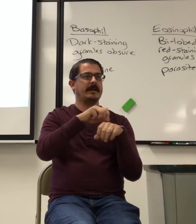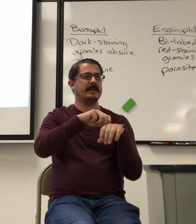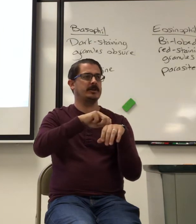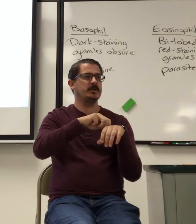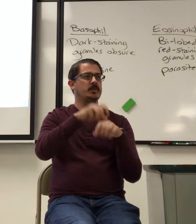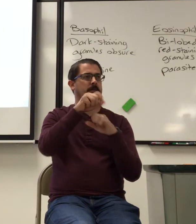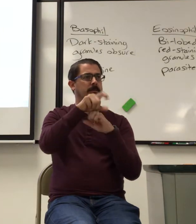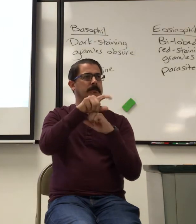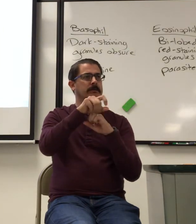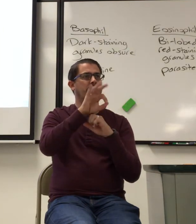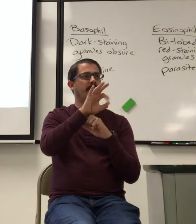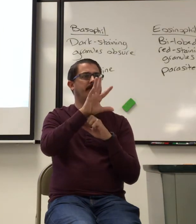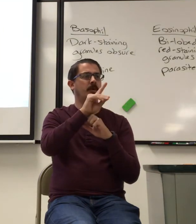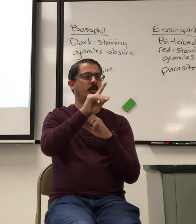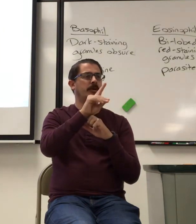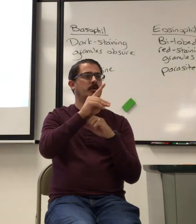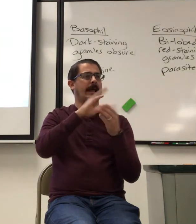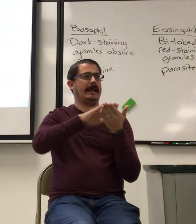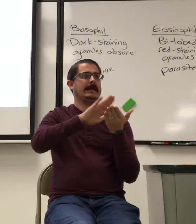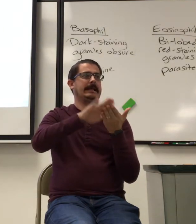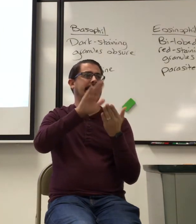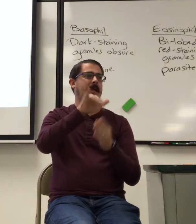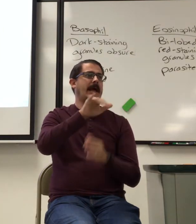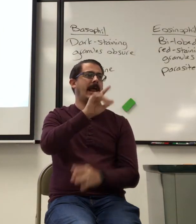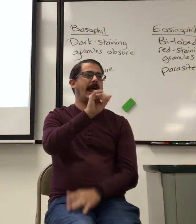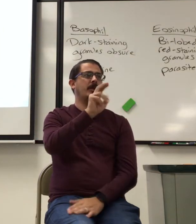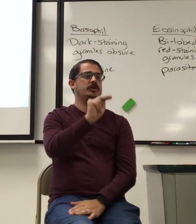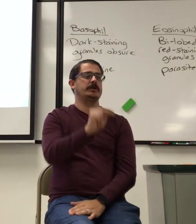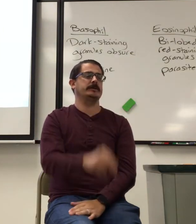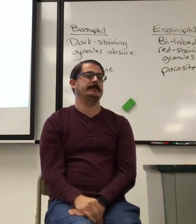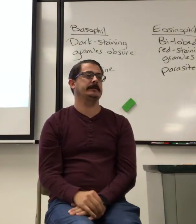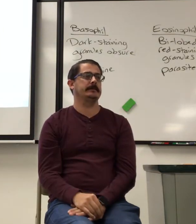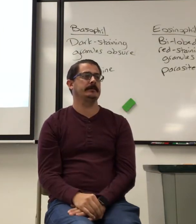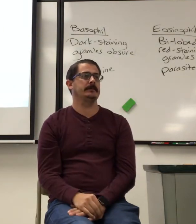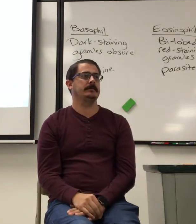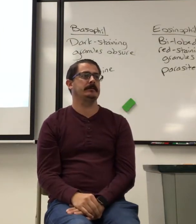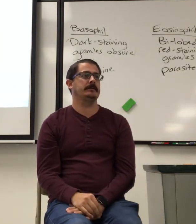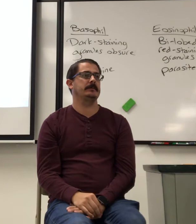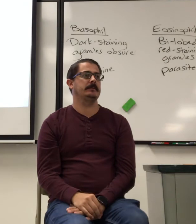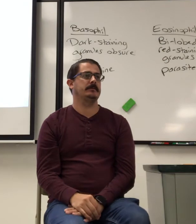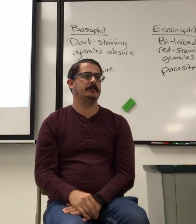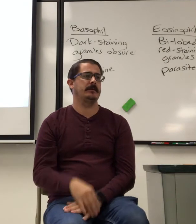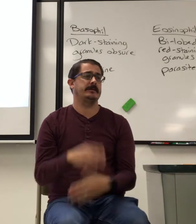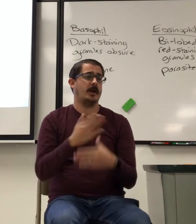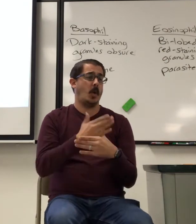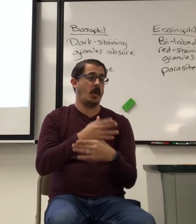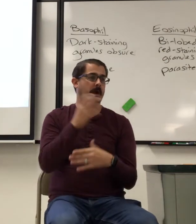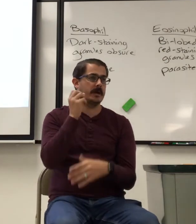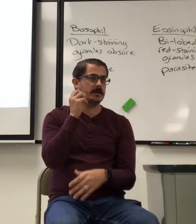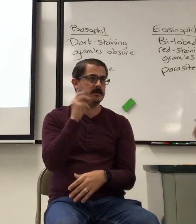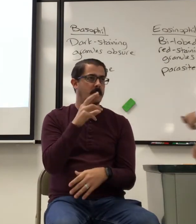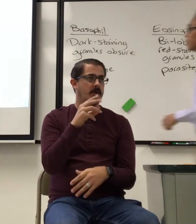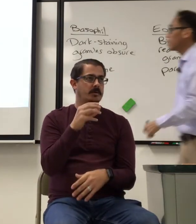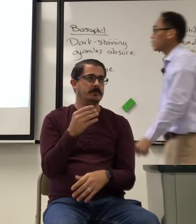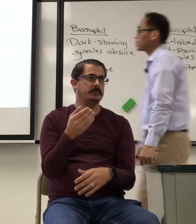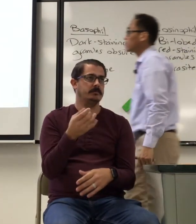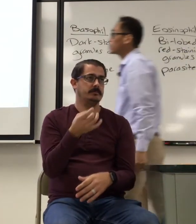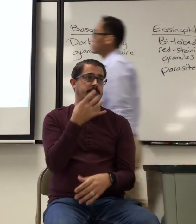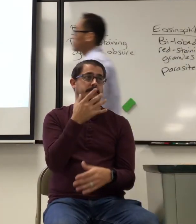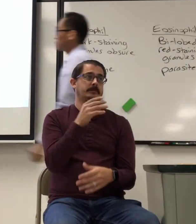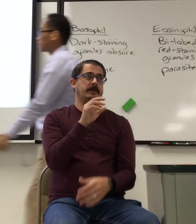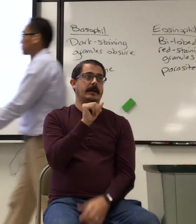secrete fluids to flush out the allergen. Okay, that's kind of annoying. So you're taking antihistamine.